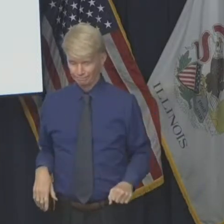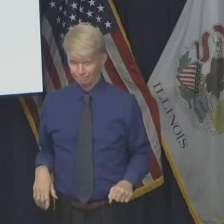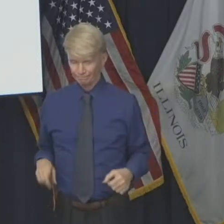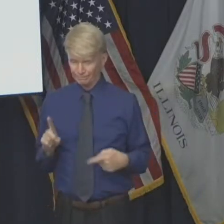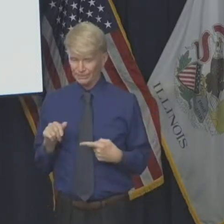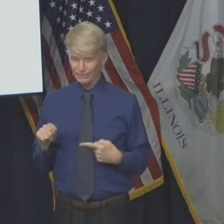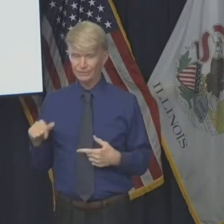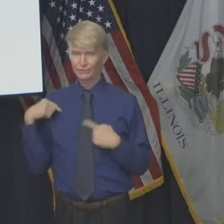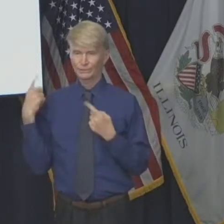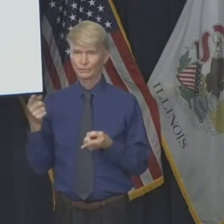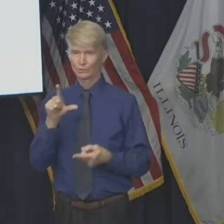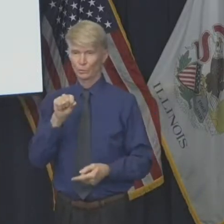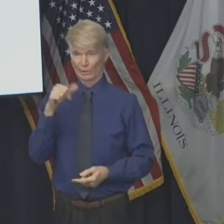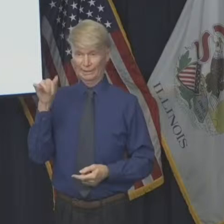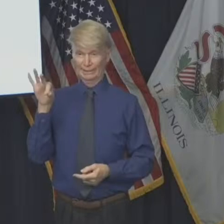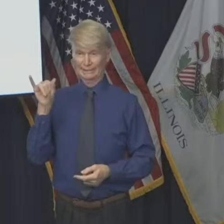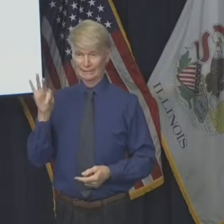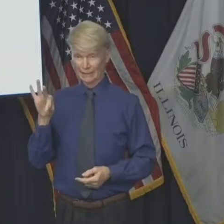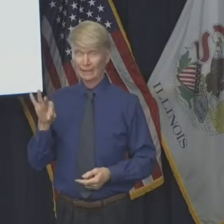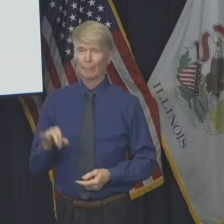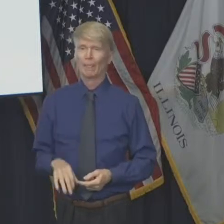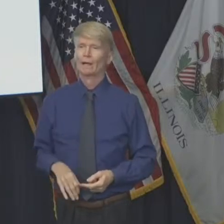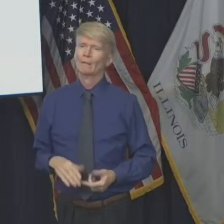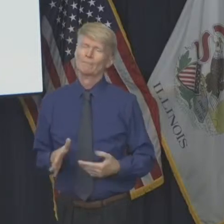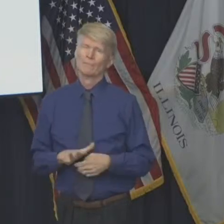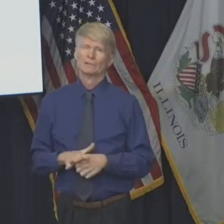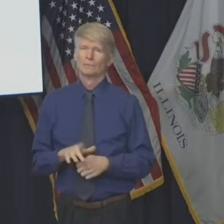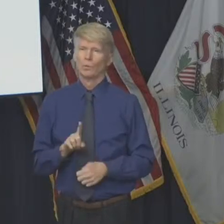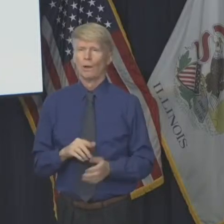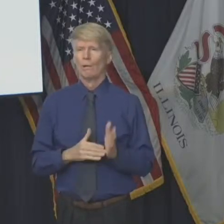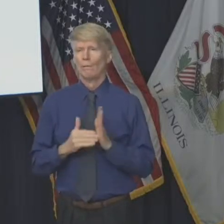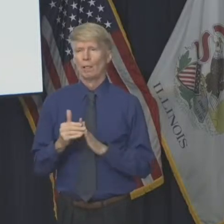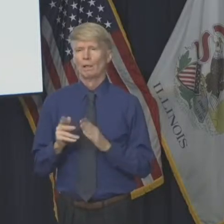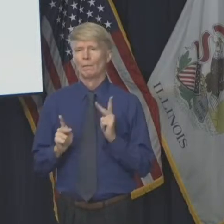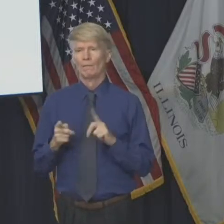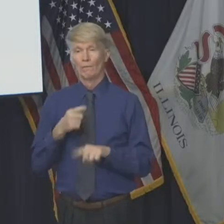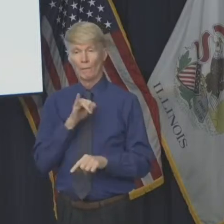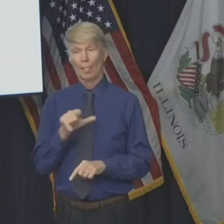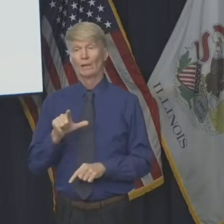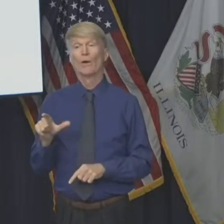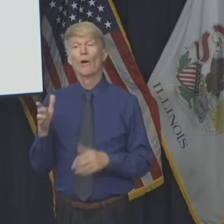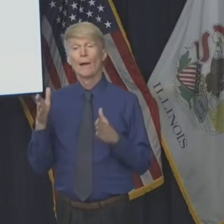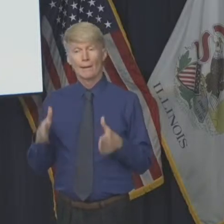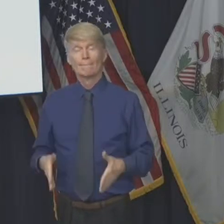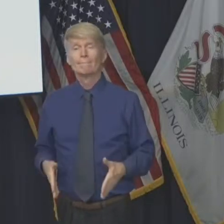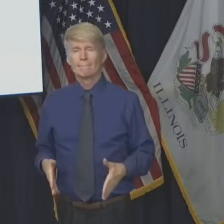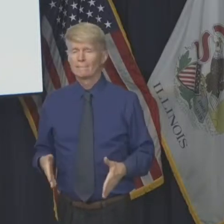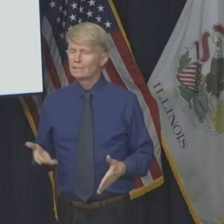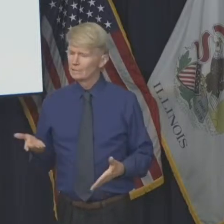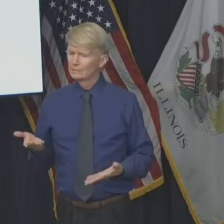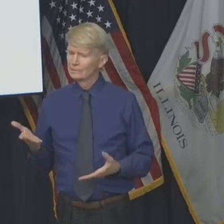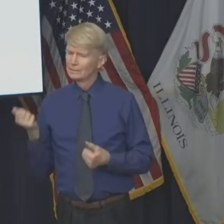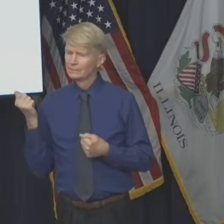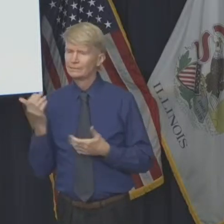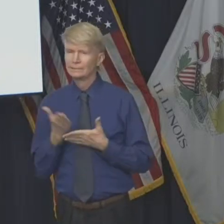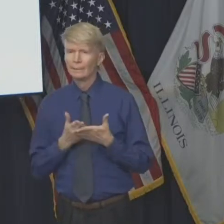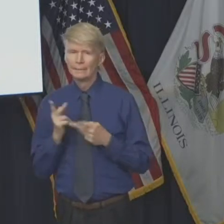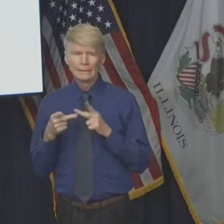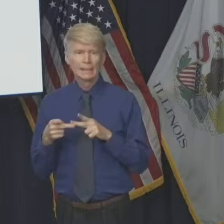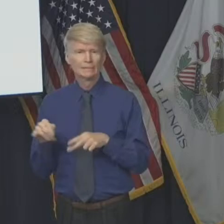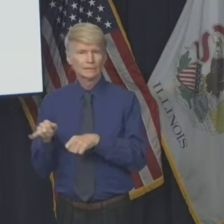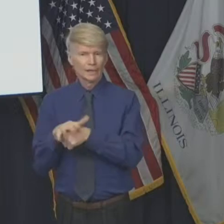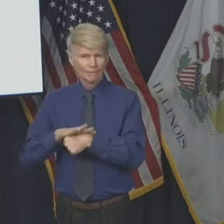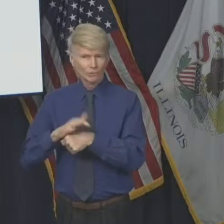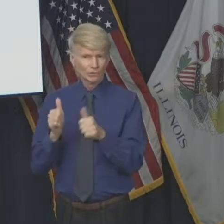in 2019, approximately 1 million Illinoisans currently receive some form of coverage either through